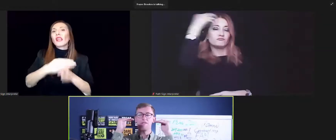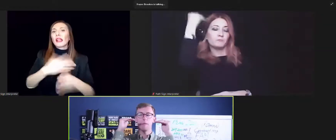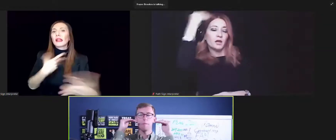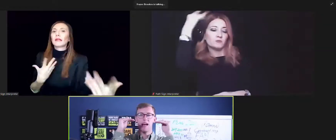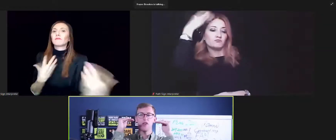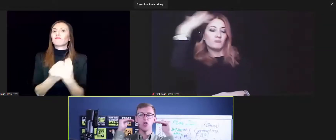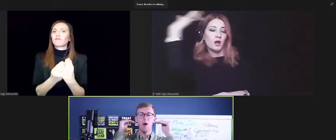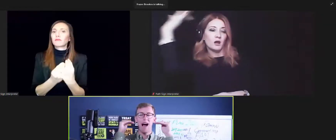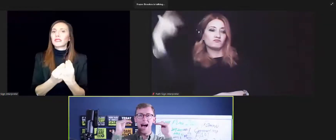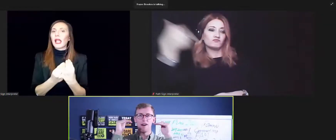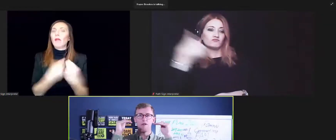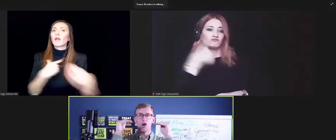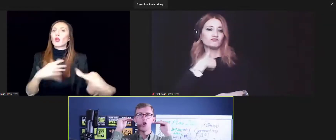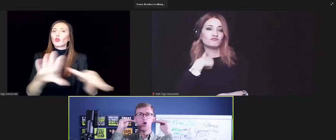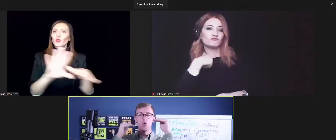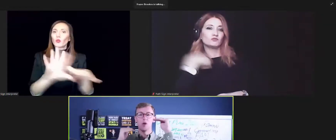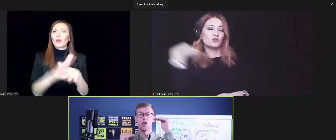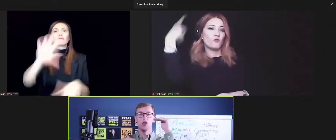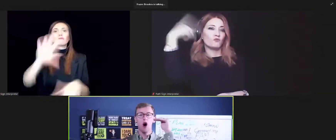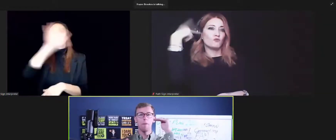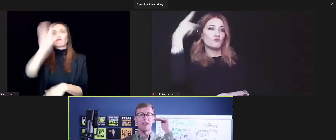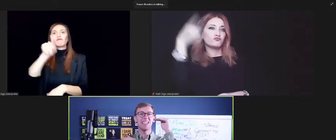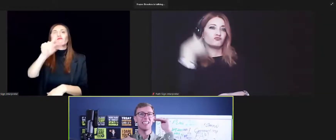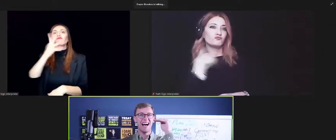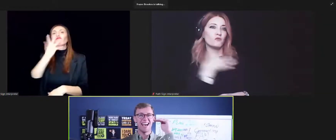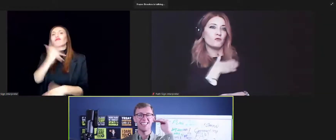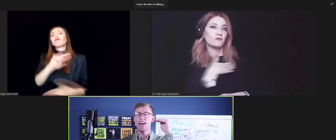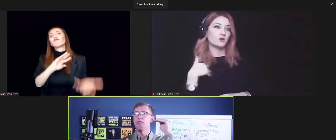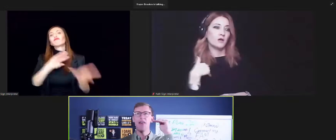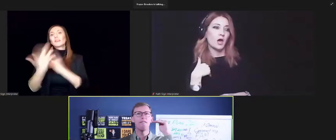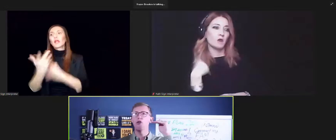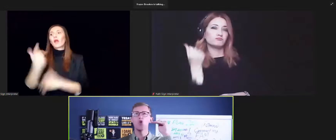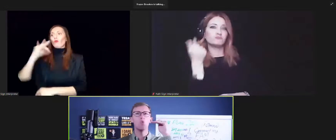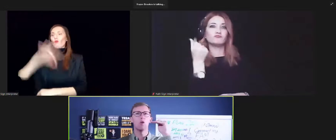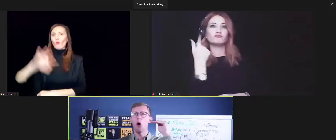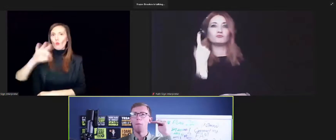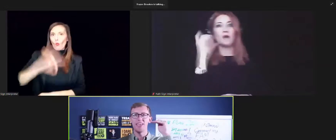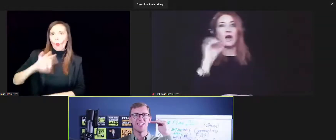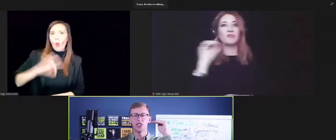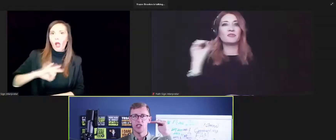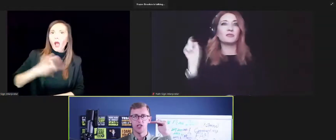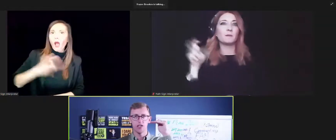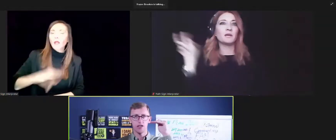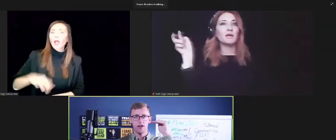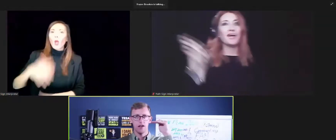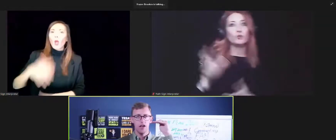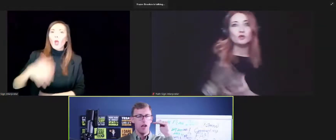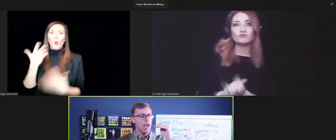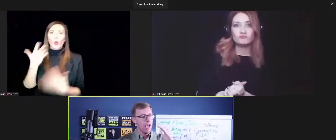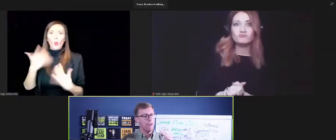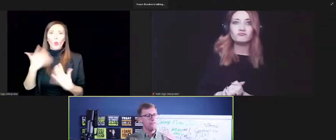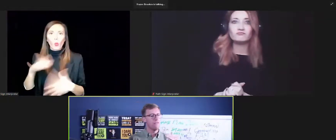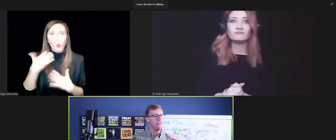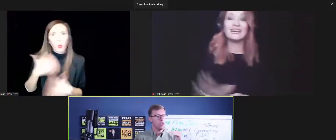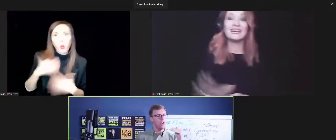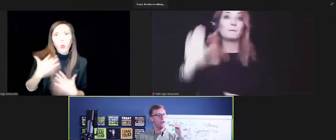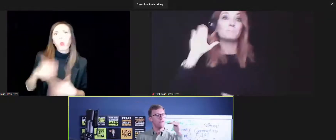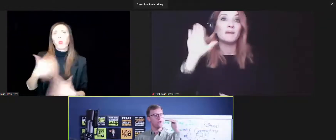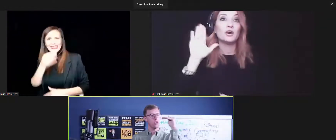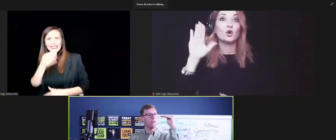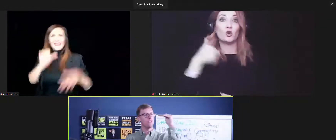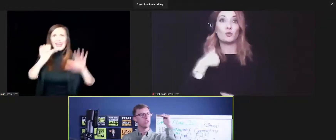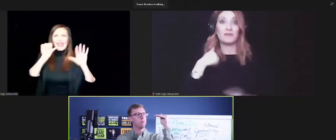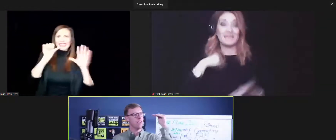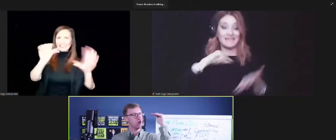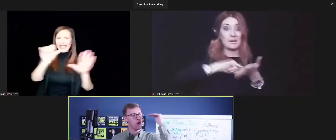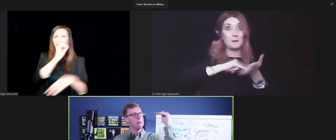believe in the plan that you have, you will not be aligned and therefore you will not be consistent. If the vision of your future